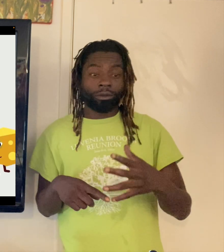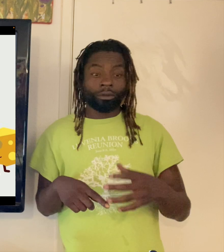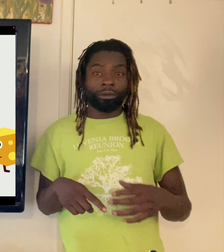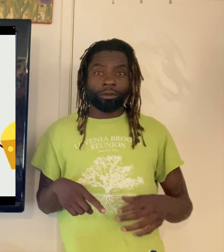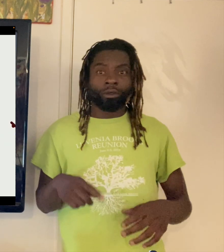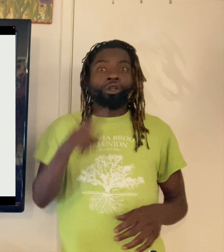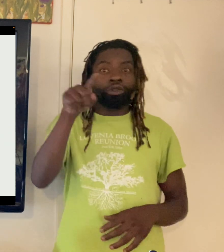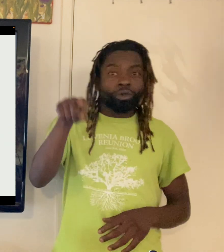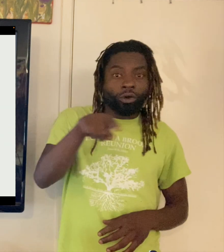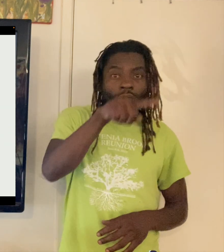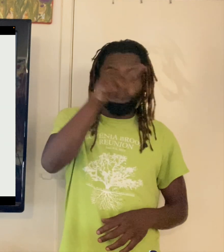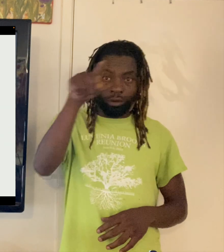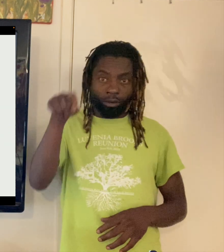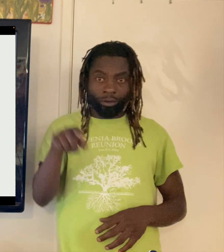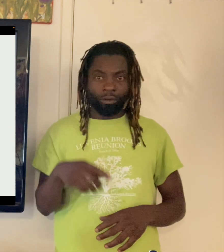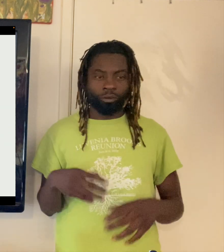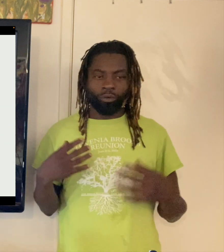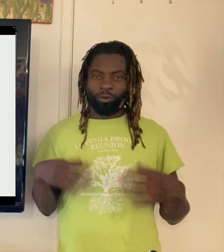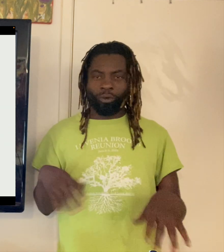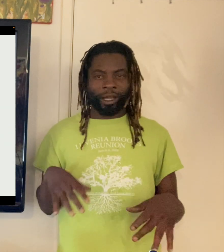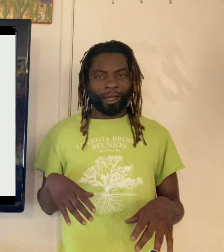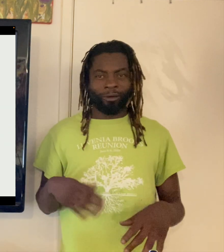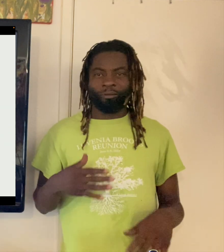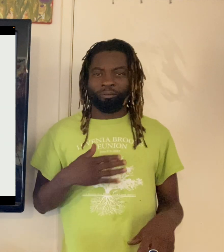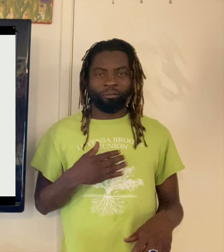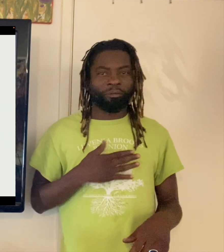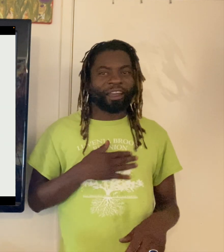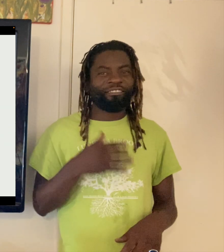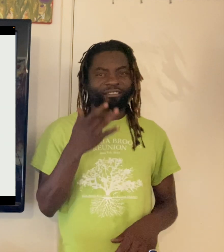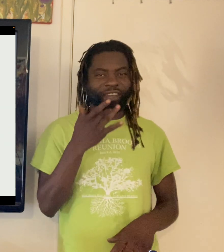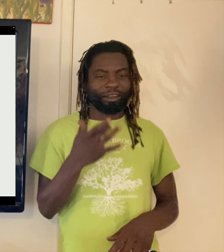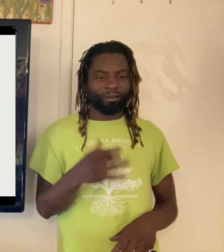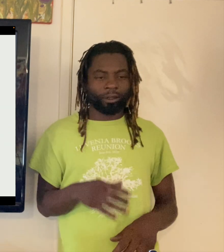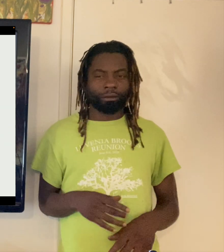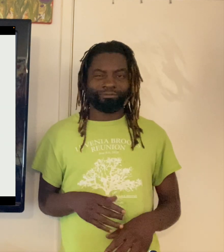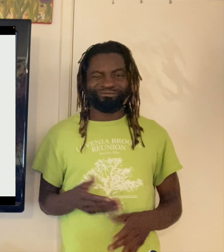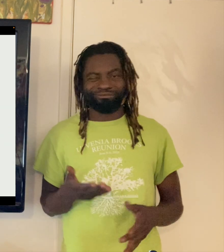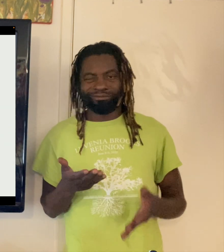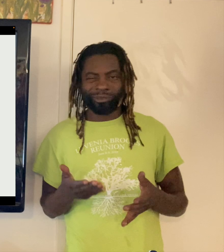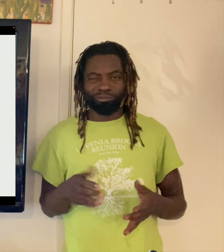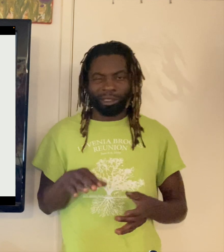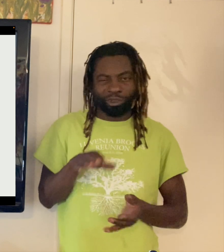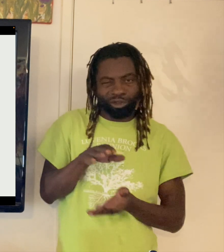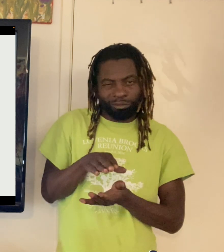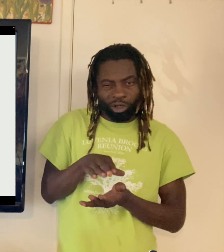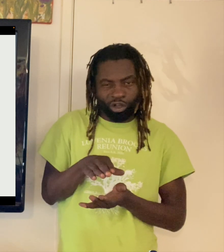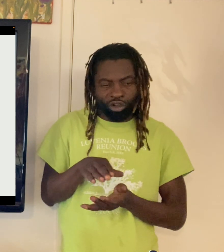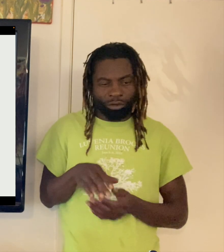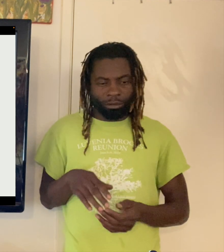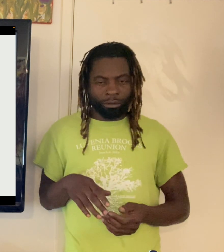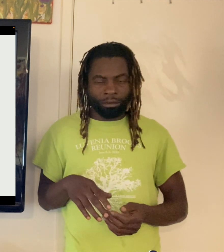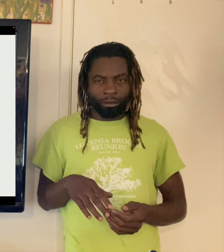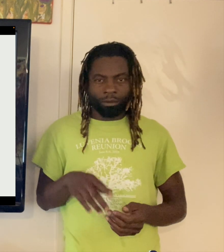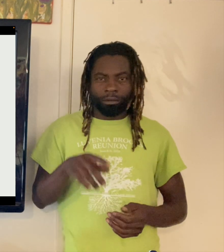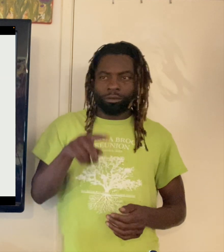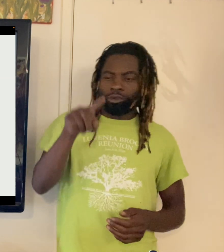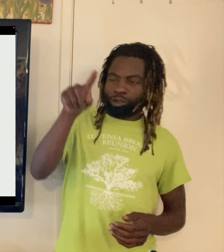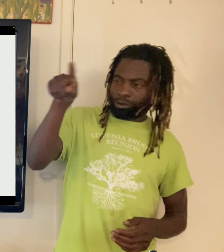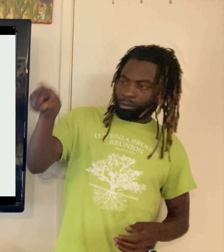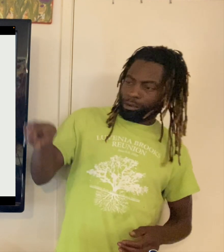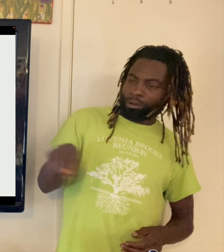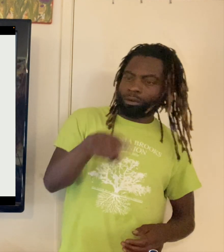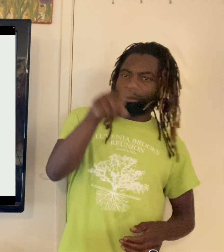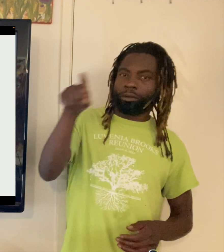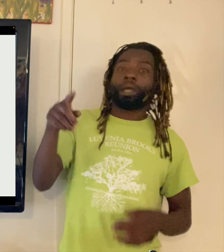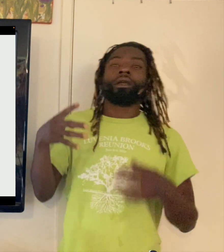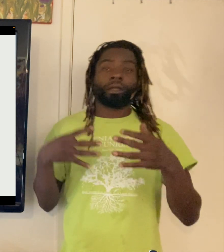Attributes. Circle, wow, what a great shape. Is kind of small, has